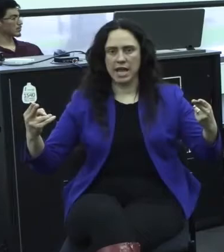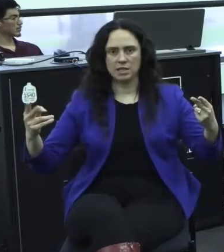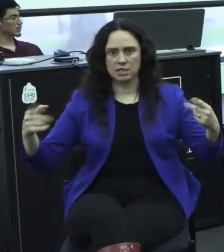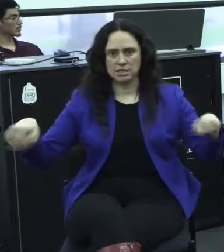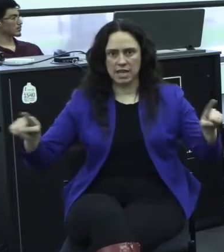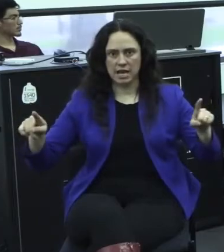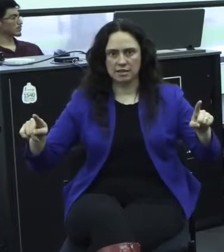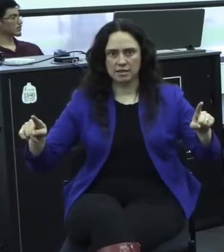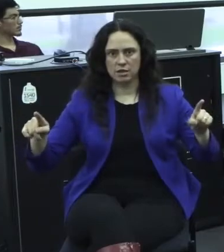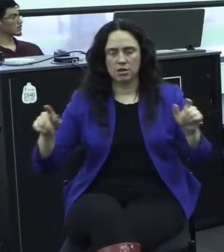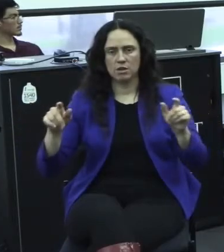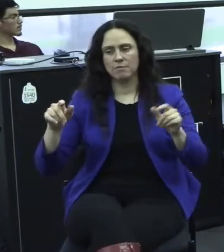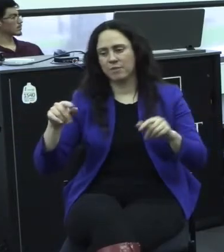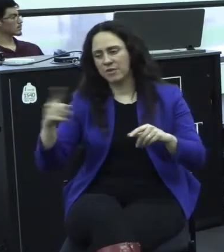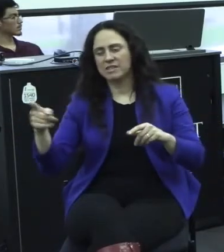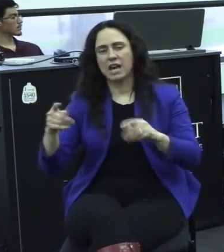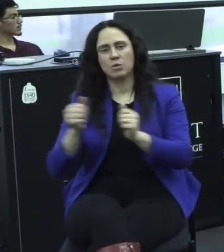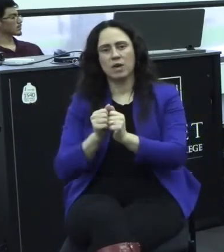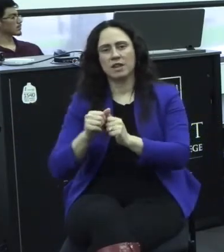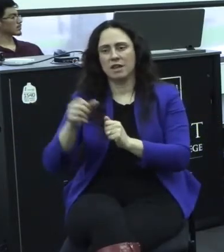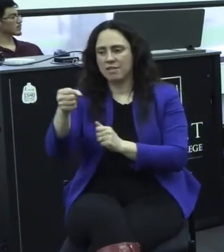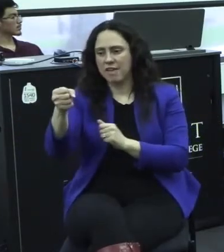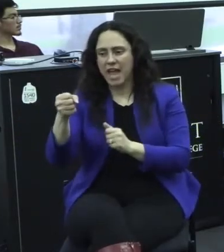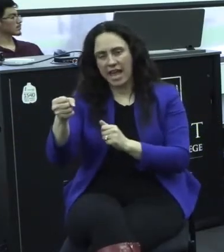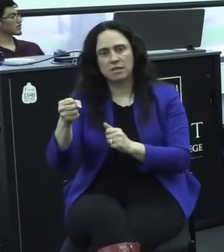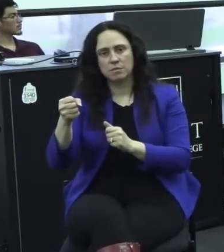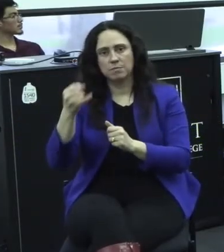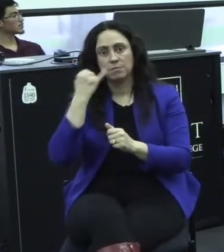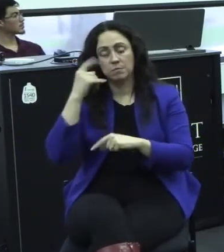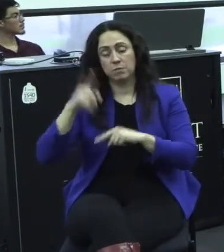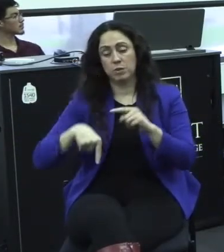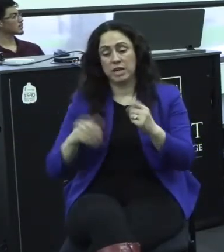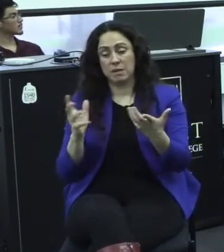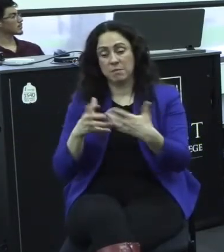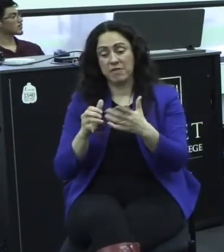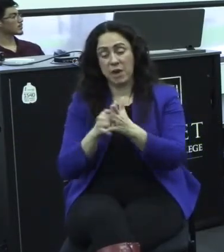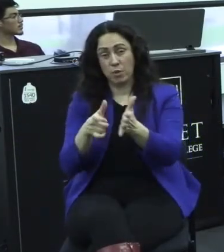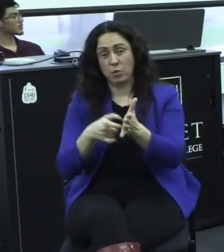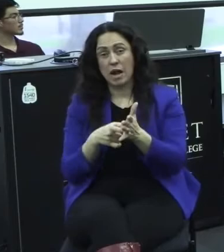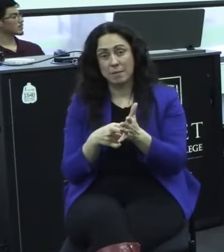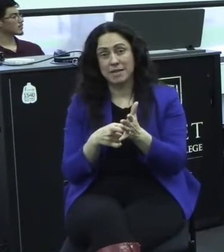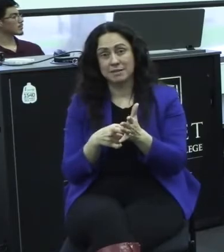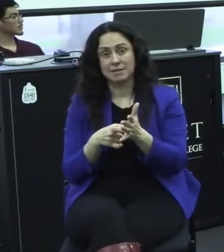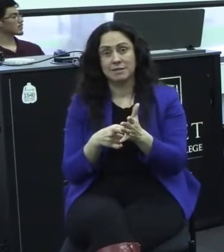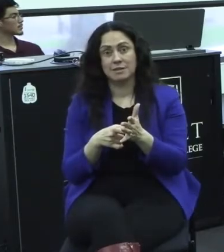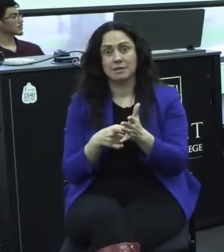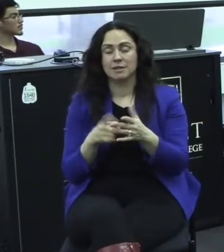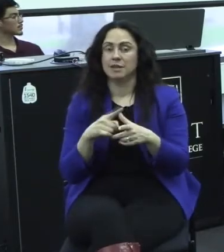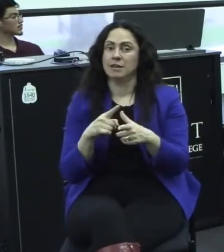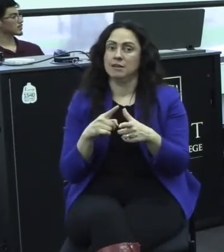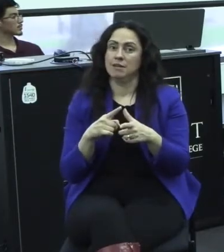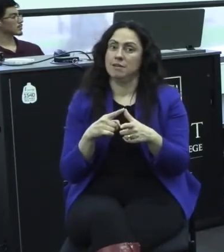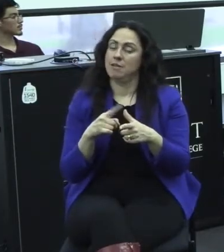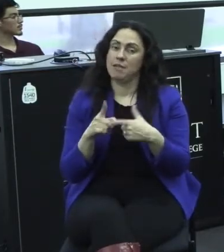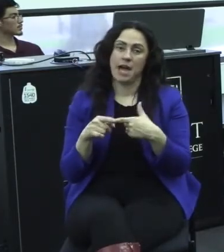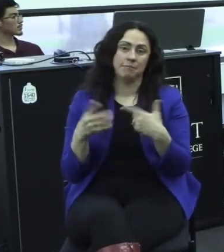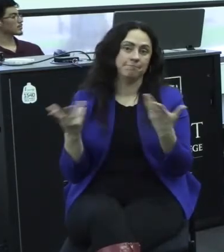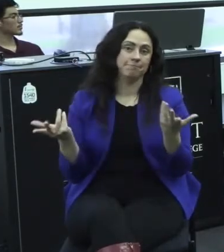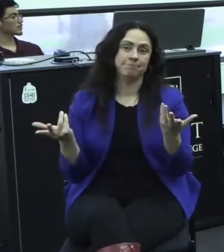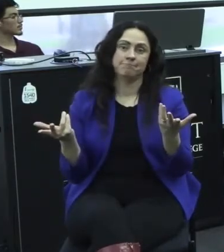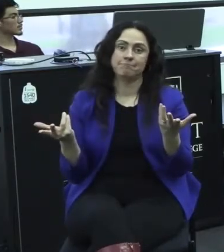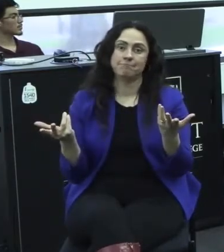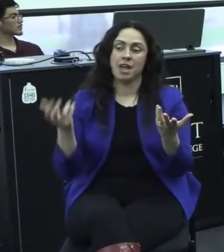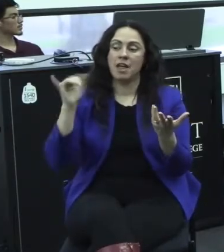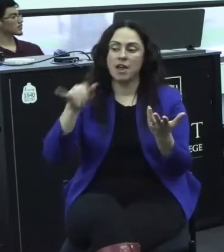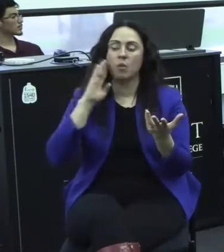handle. And if you can't meet that requirement, that maneuvering requirement, then